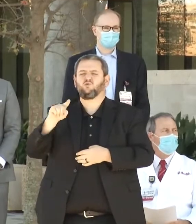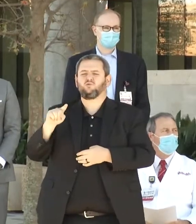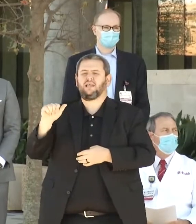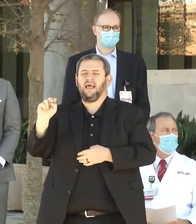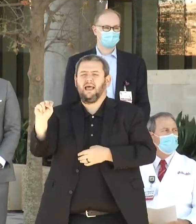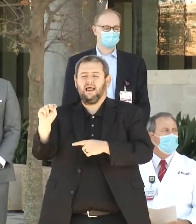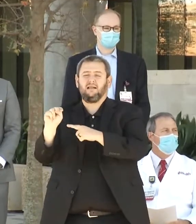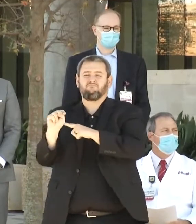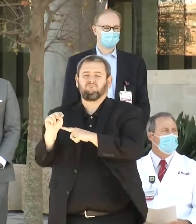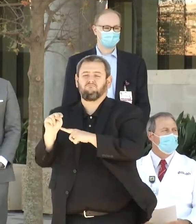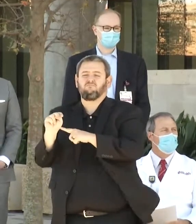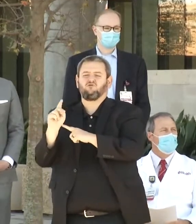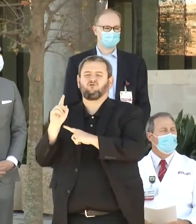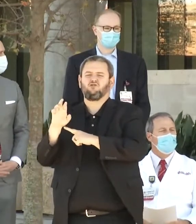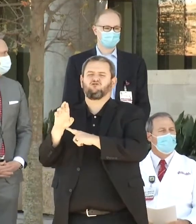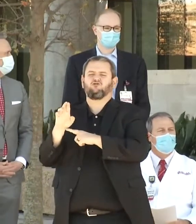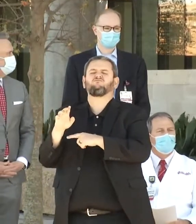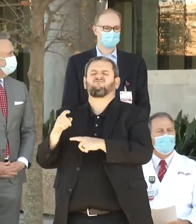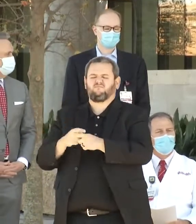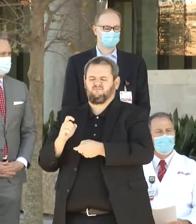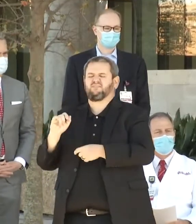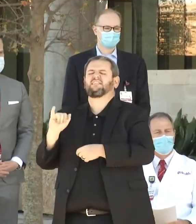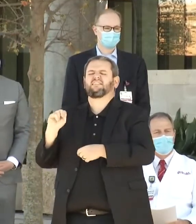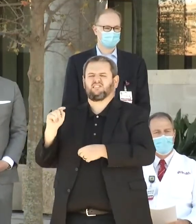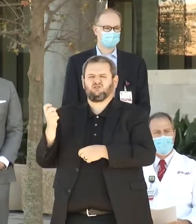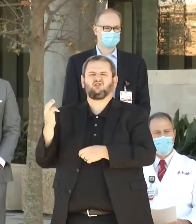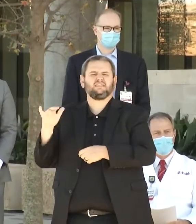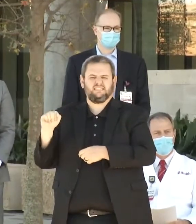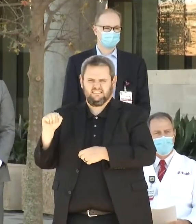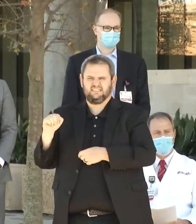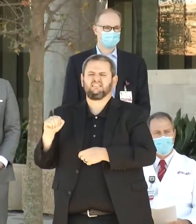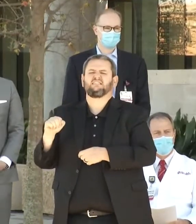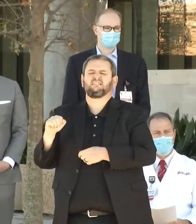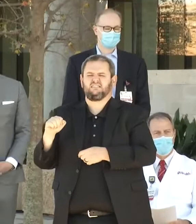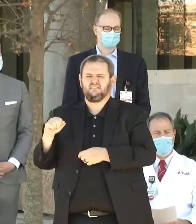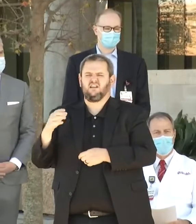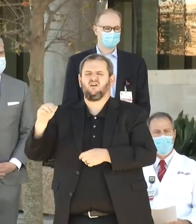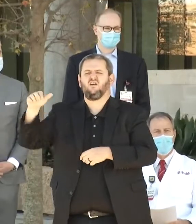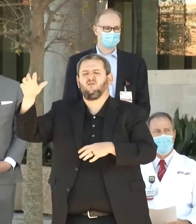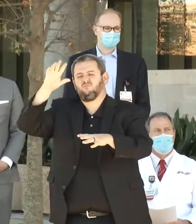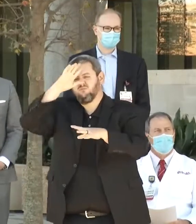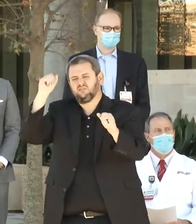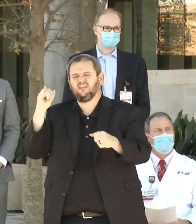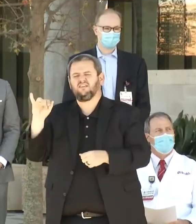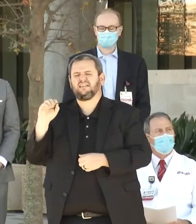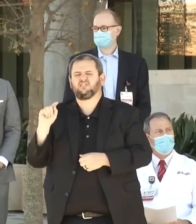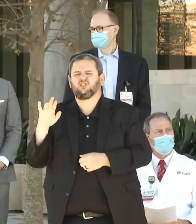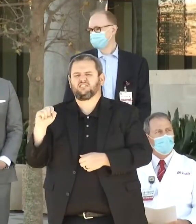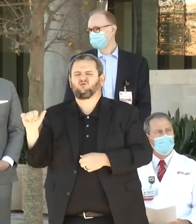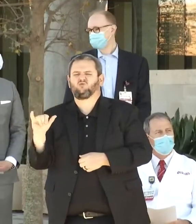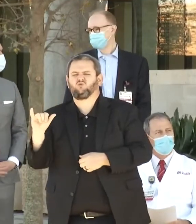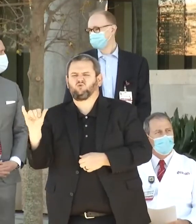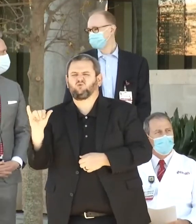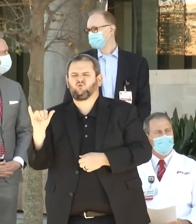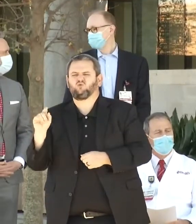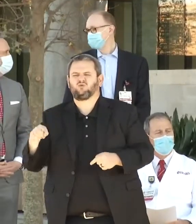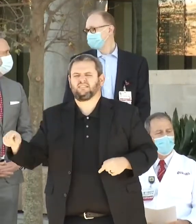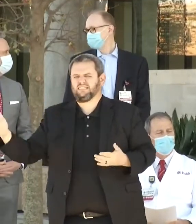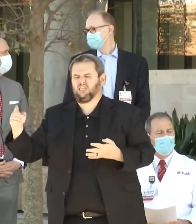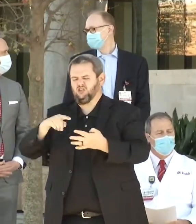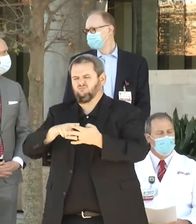Dr. Carl Ruskowski, President of Integris Health Partners. Welcome, and thank you all for your